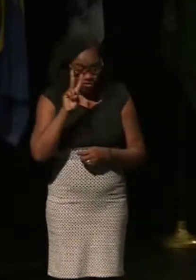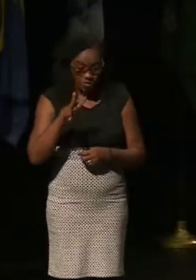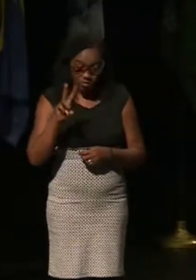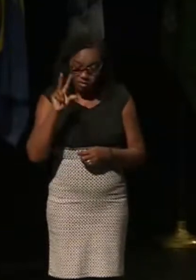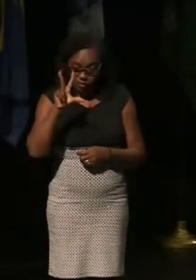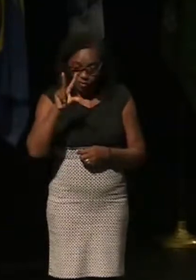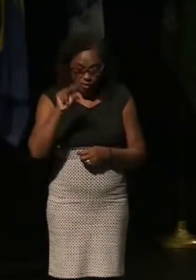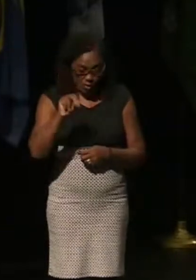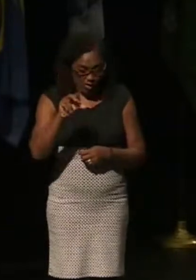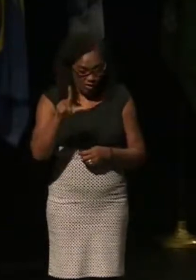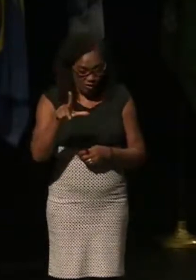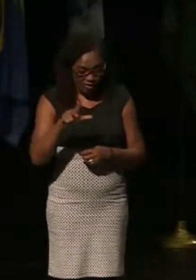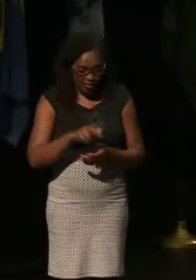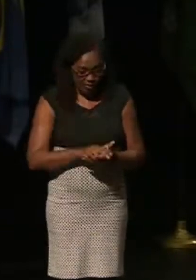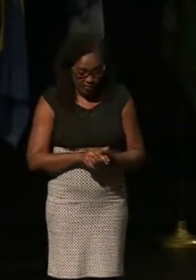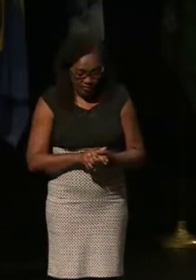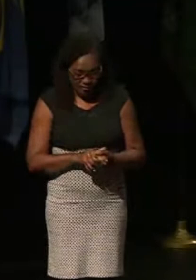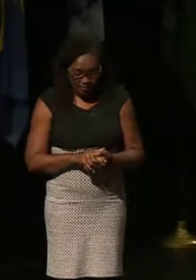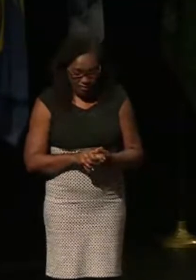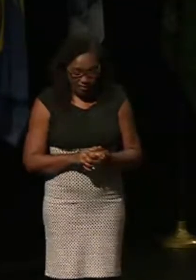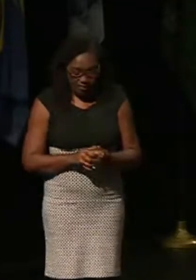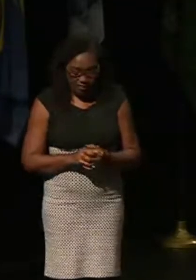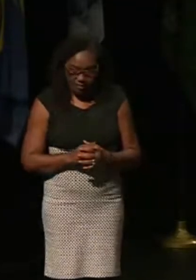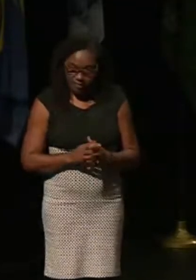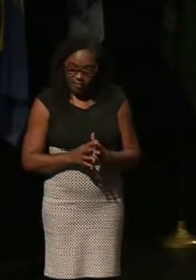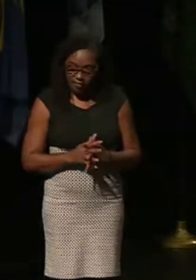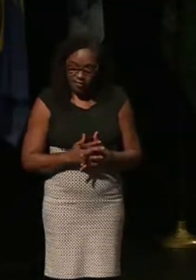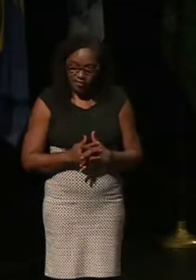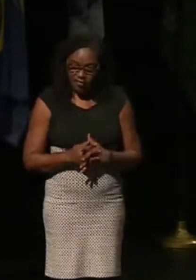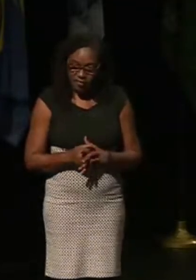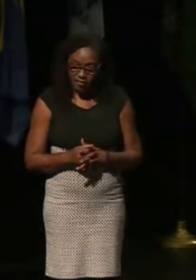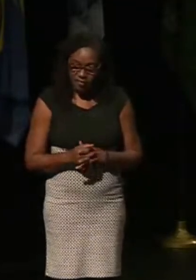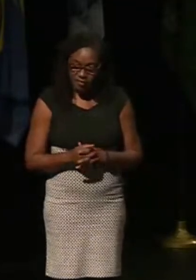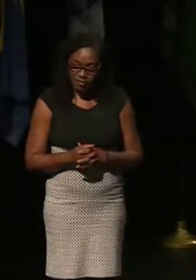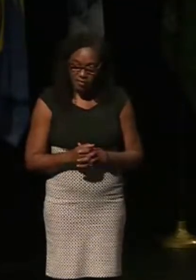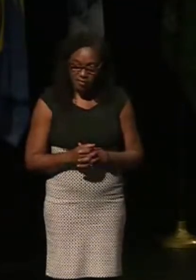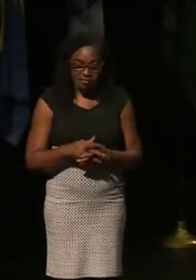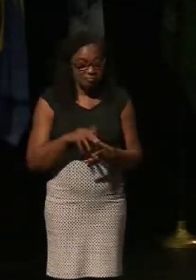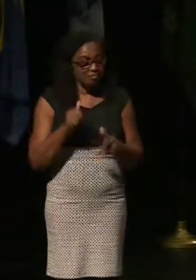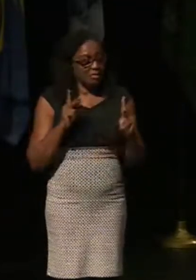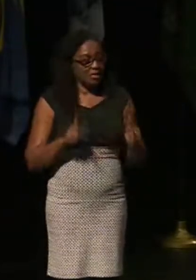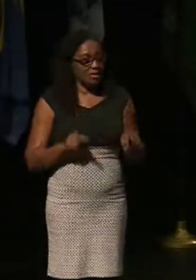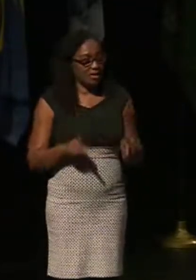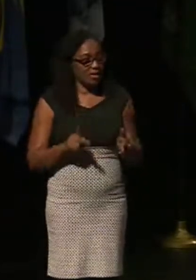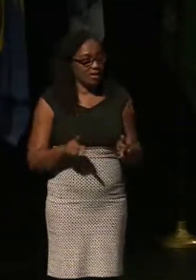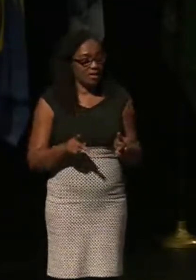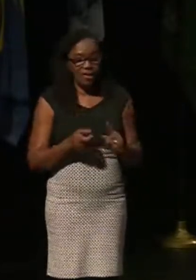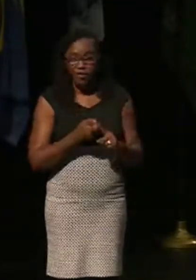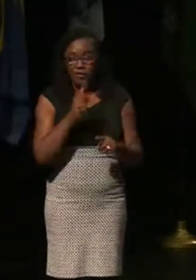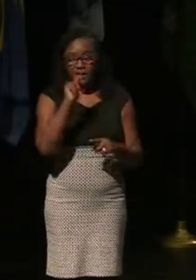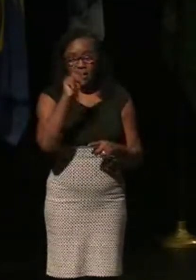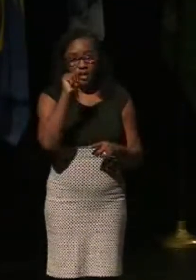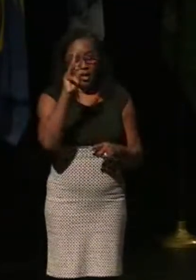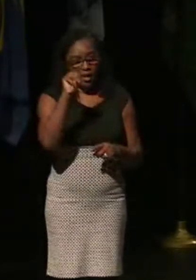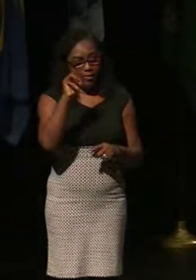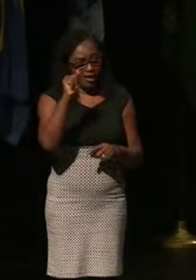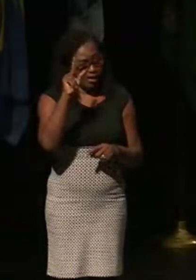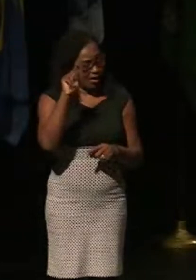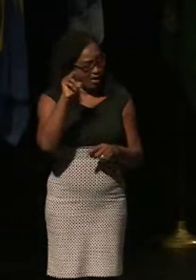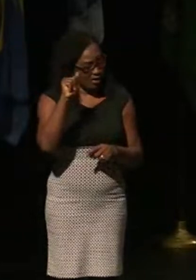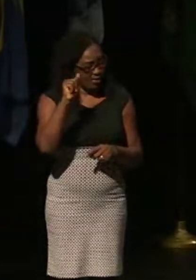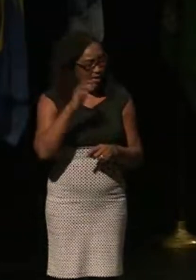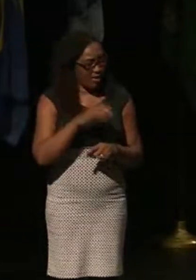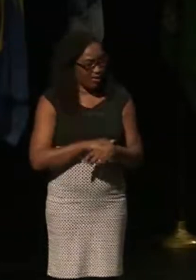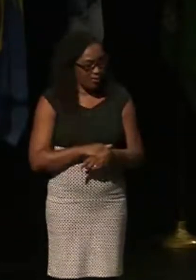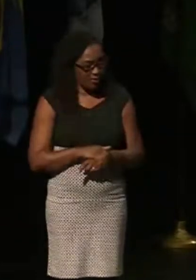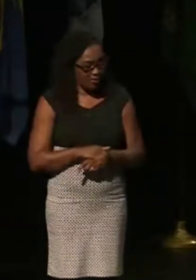2023. UTT Patriots football goalkeeper Alaya Alexander and Tamia Sinclair were selected for Trinidad and Tobago